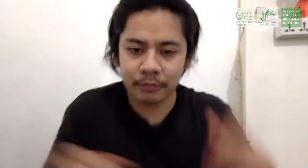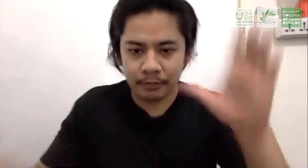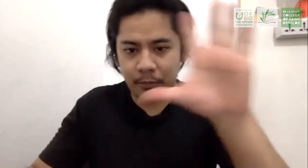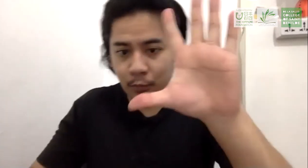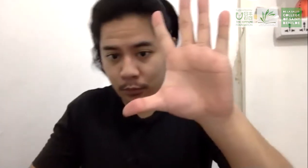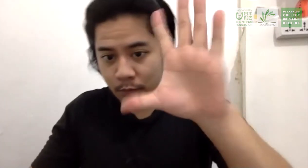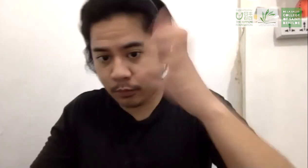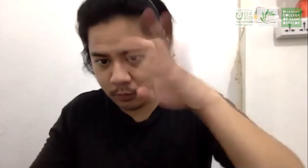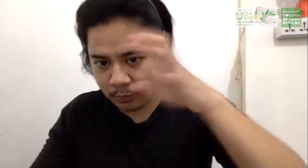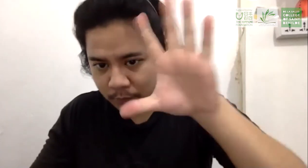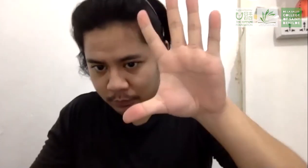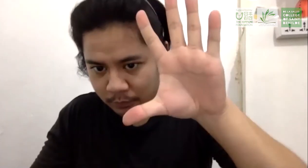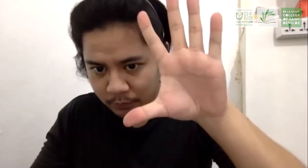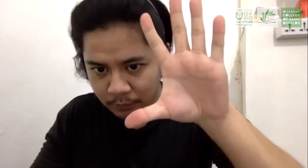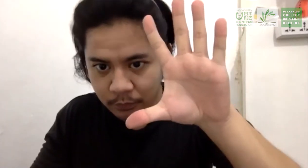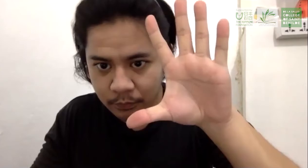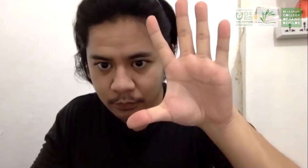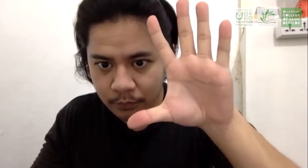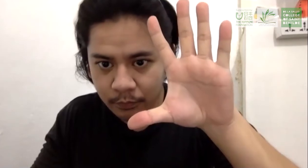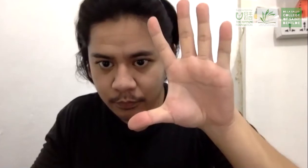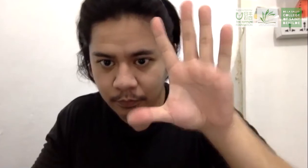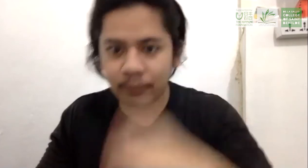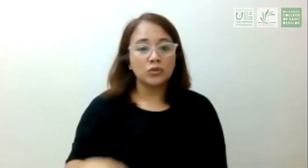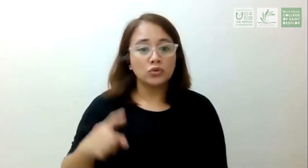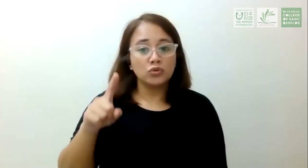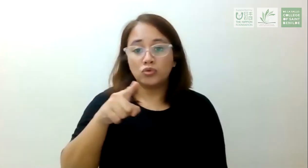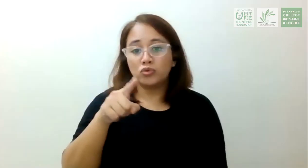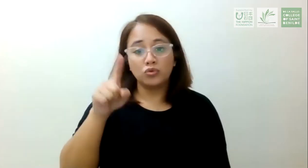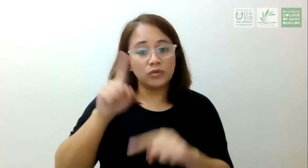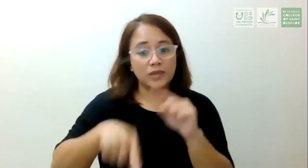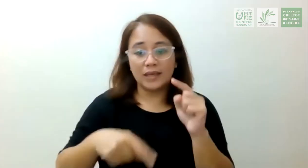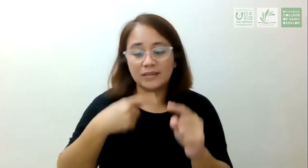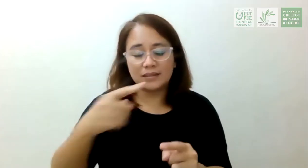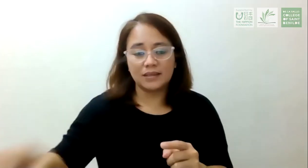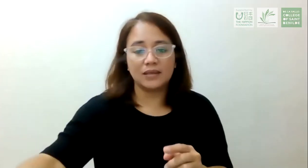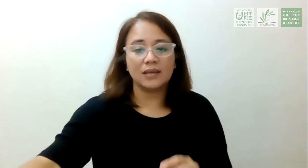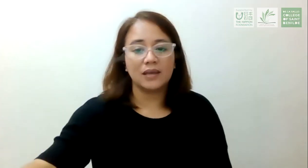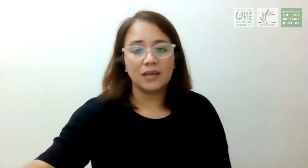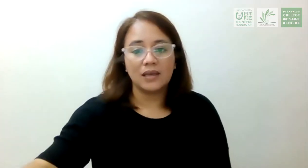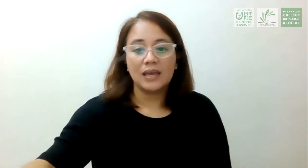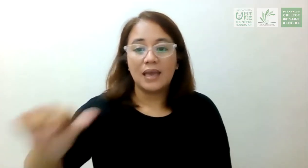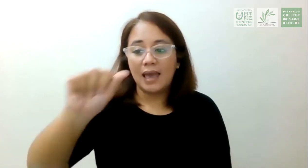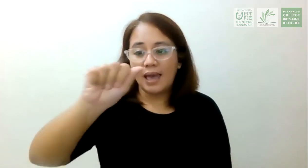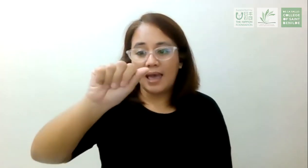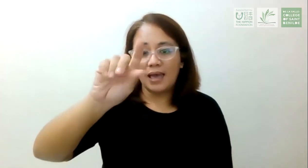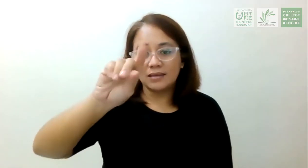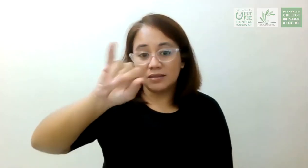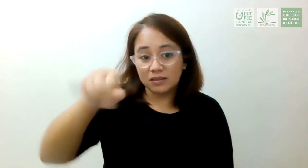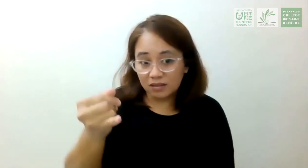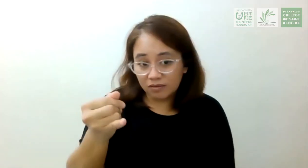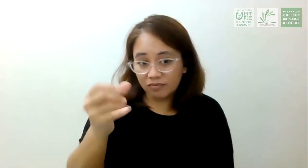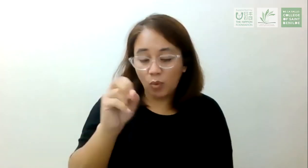You can't tell about the adjective or noun unless you think about